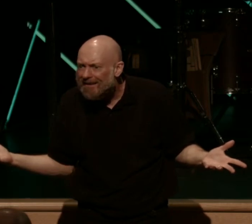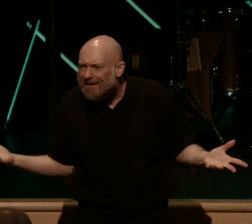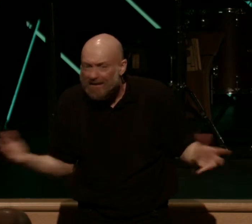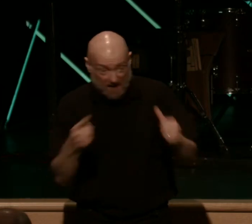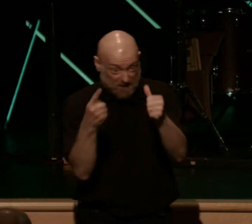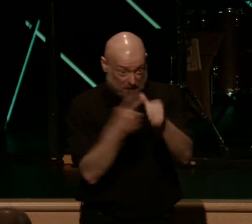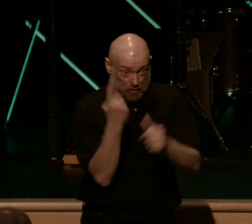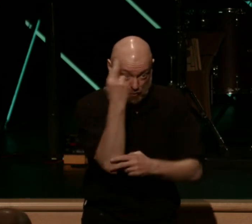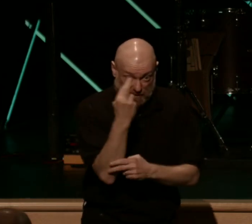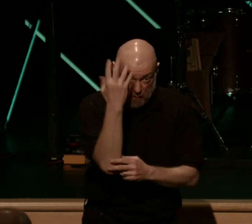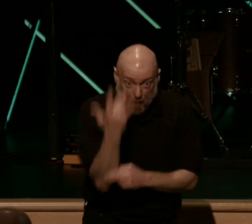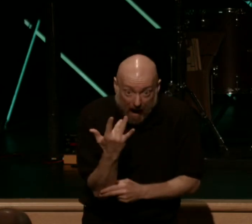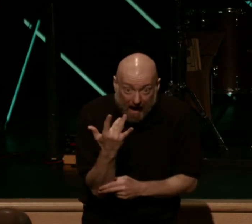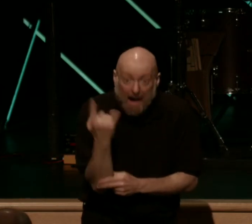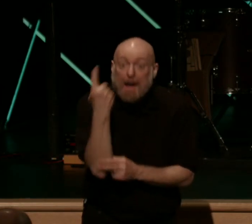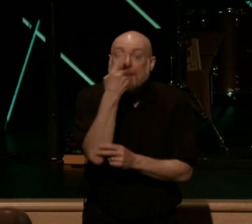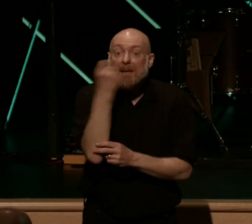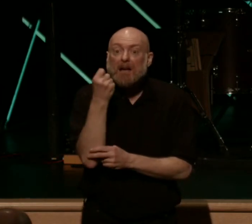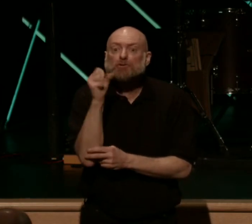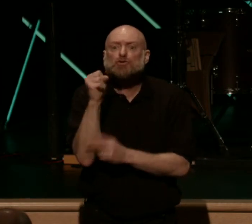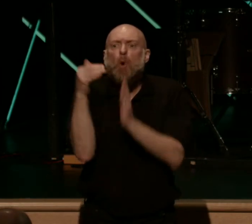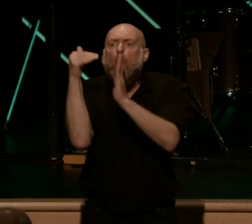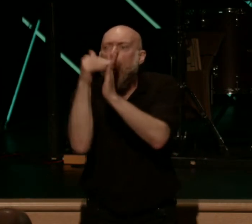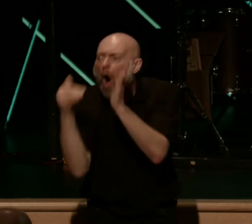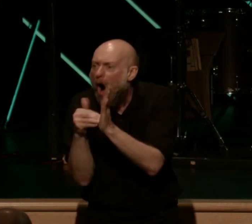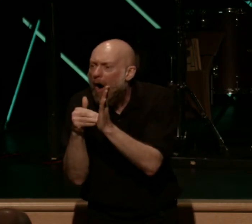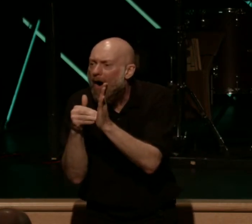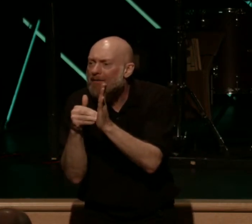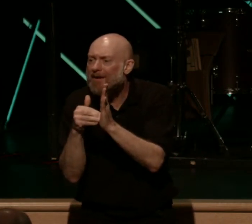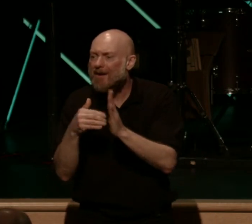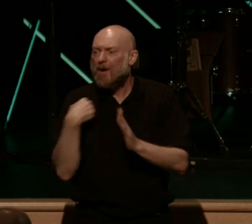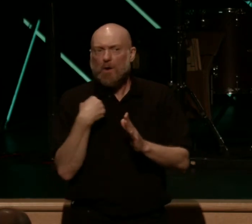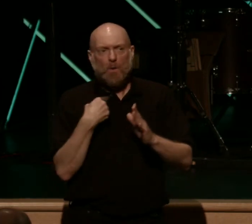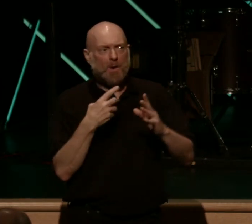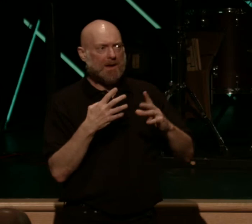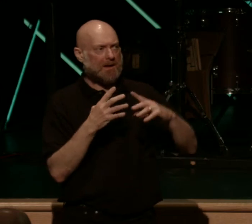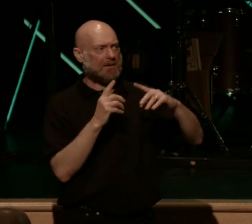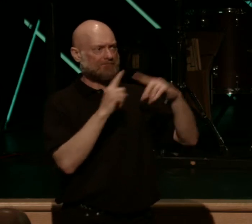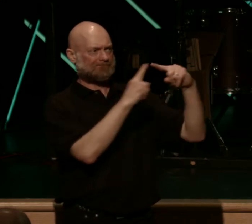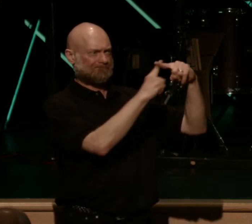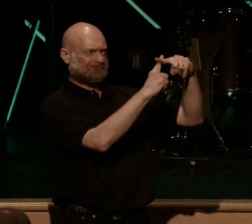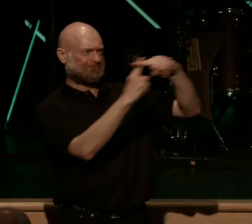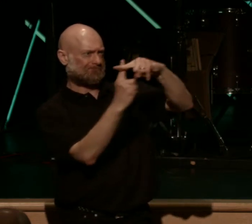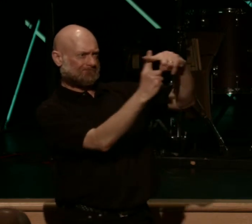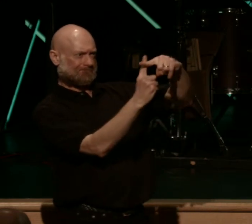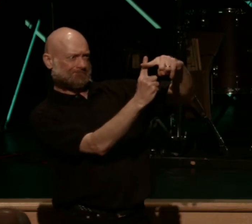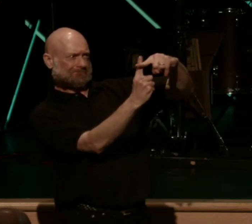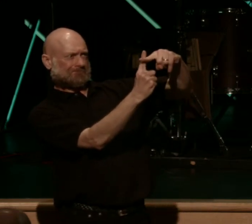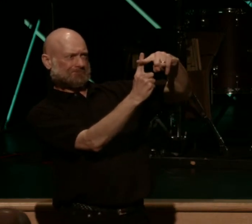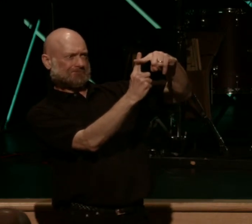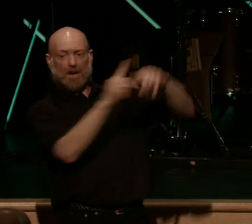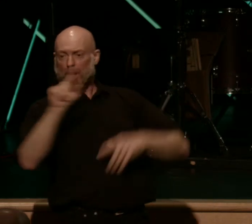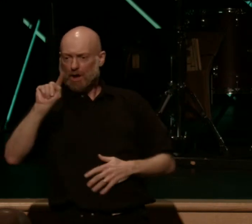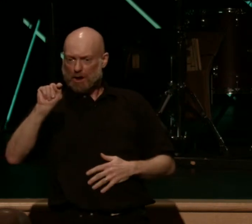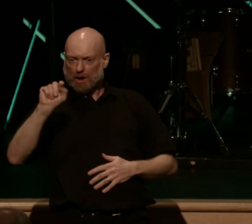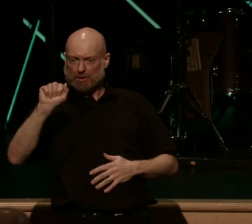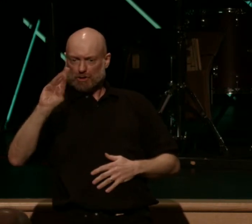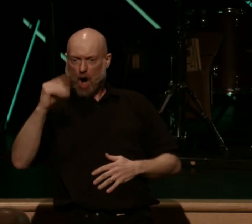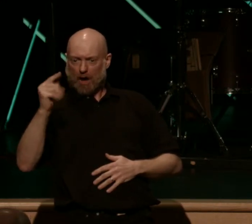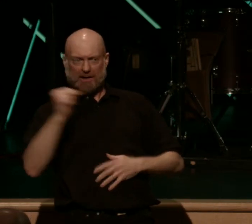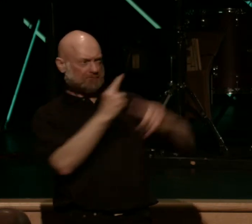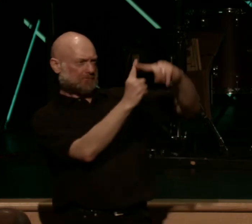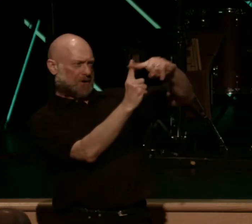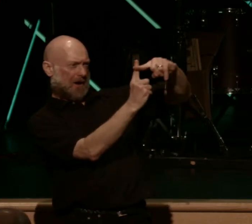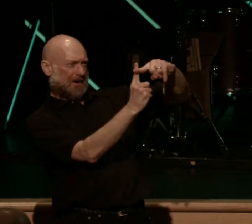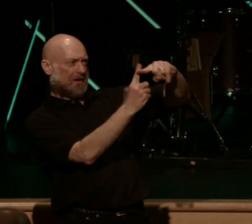the first reason. It's because so often we aim our marriages at the wrong target because we're